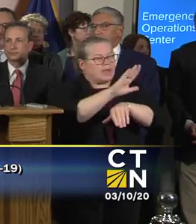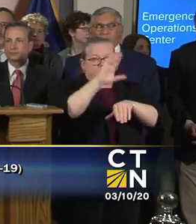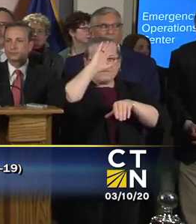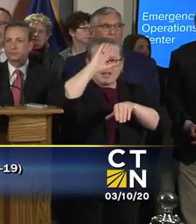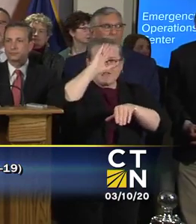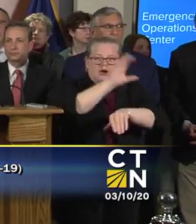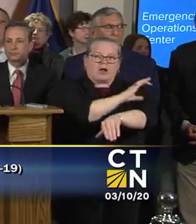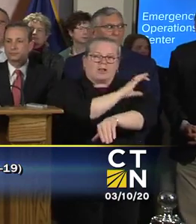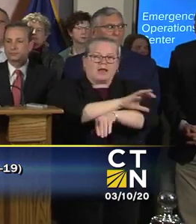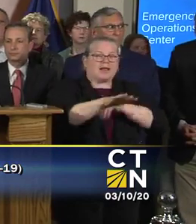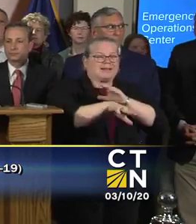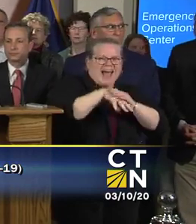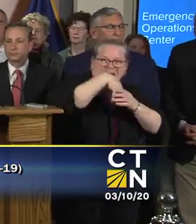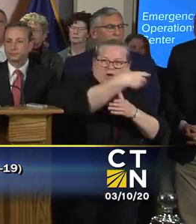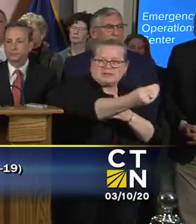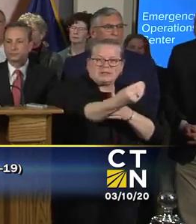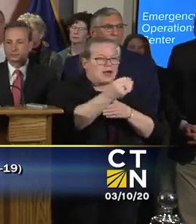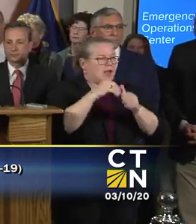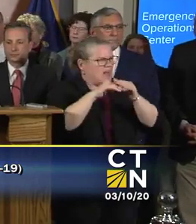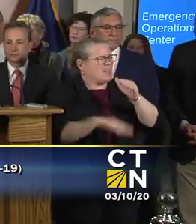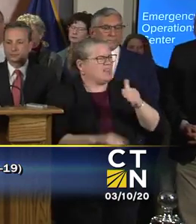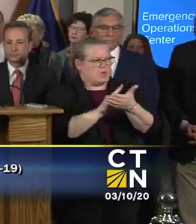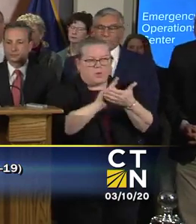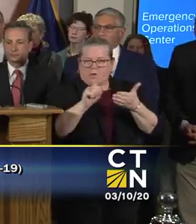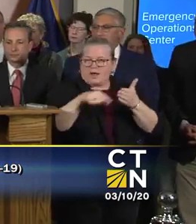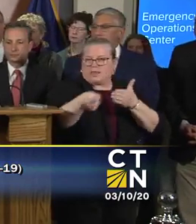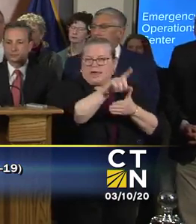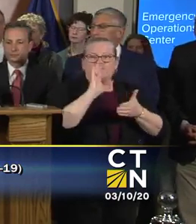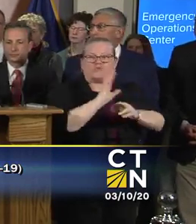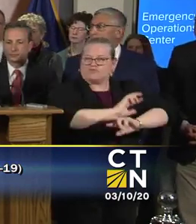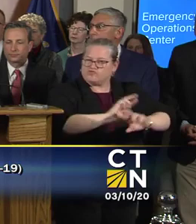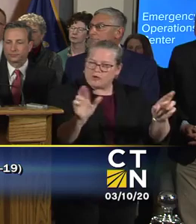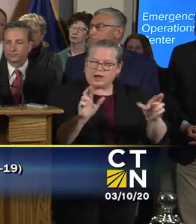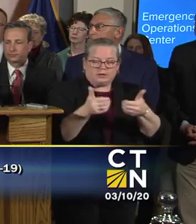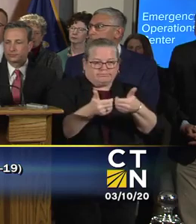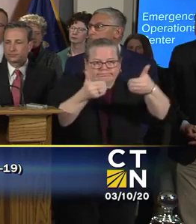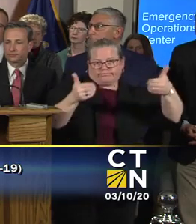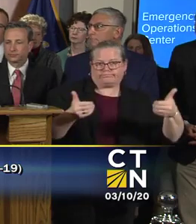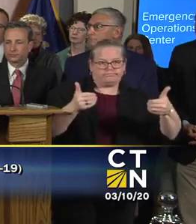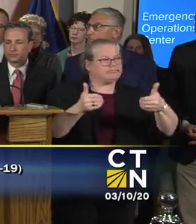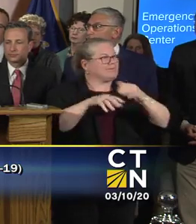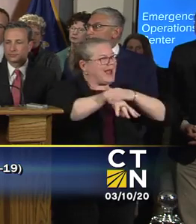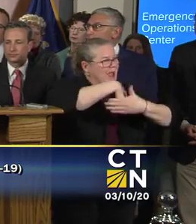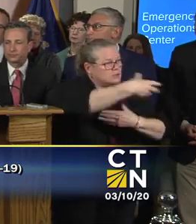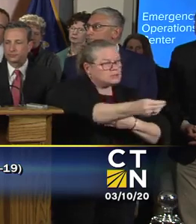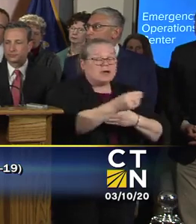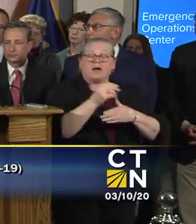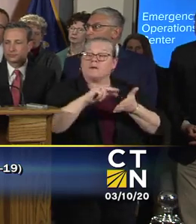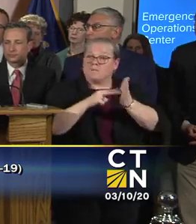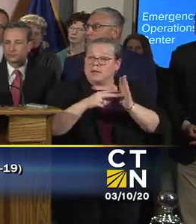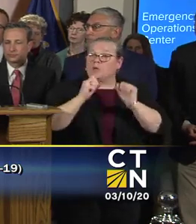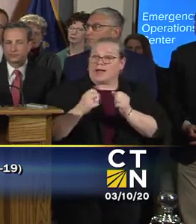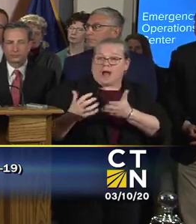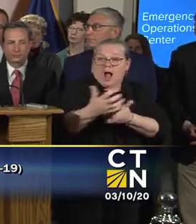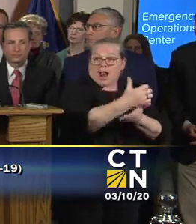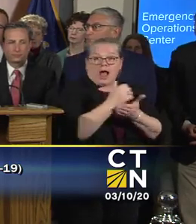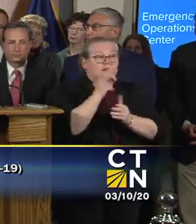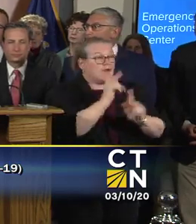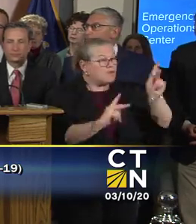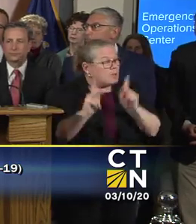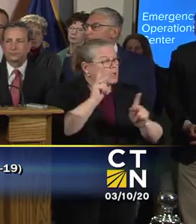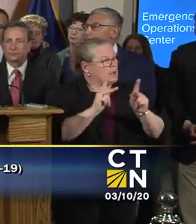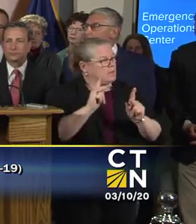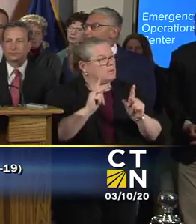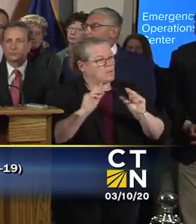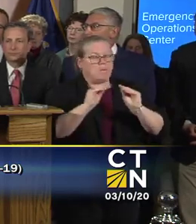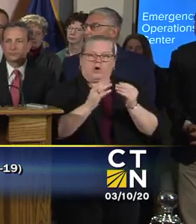outside in less than a week. So we'll be able to collect the samples and do that on a much more broad-based basis so people have some